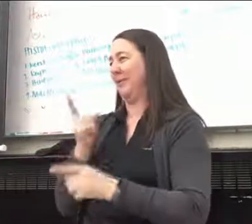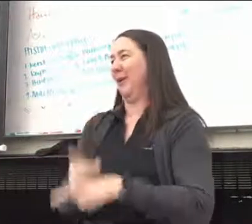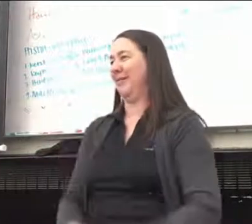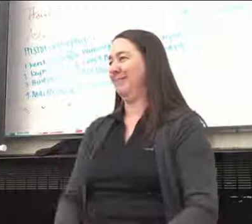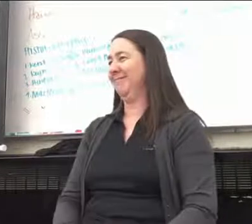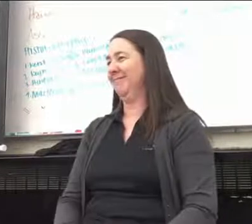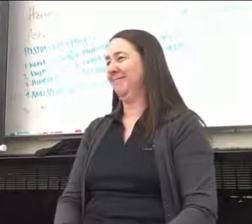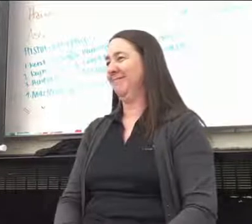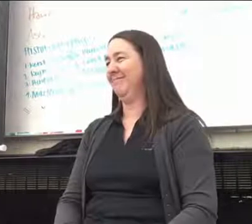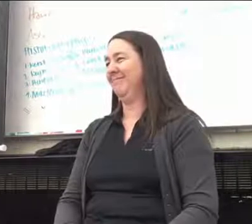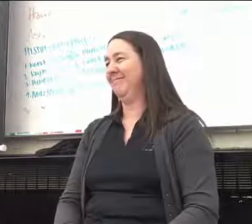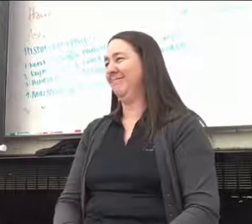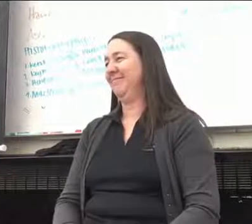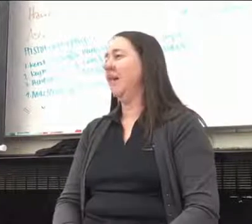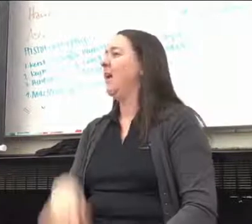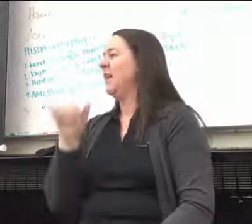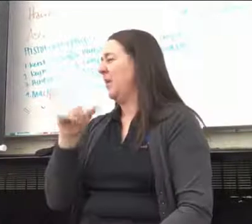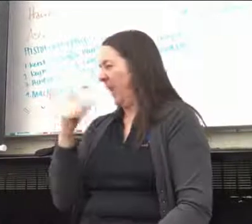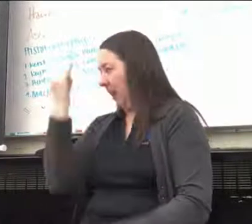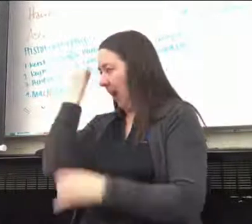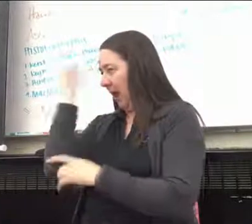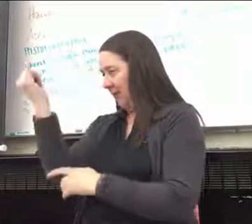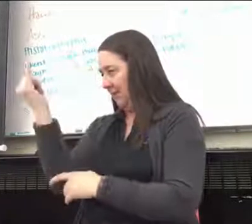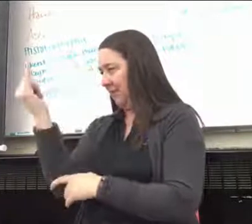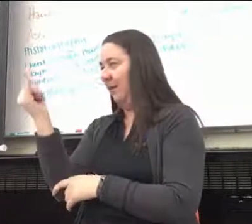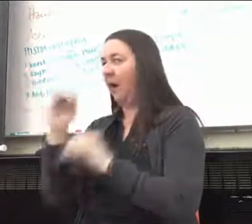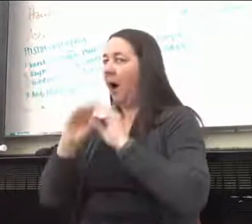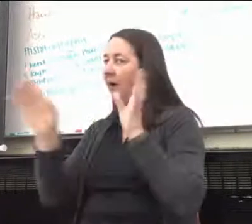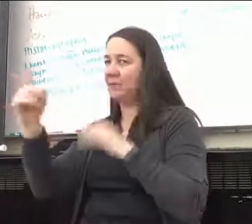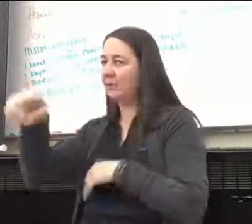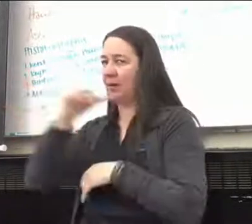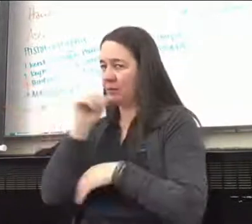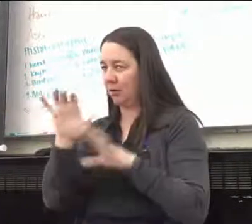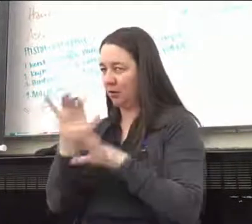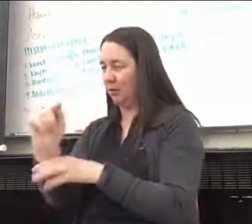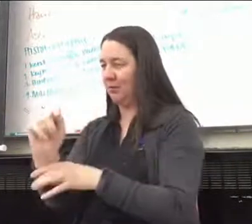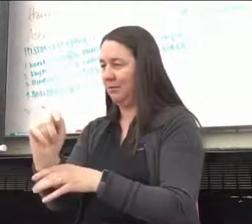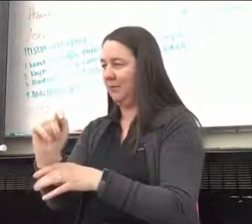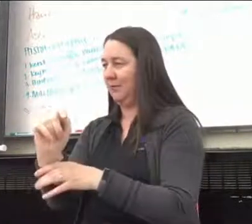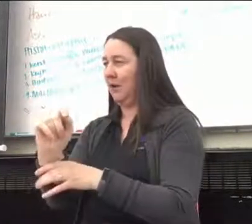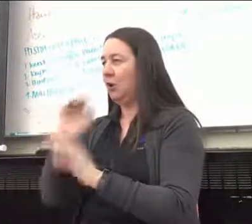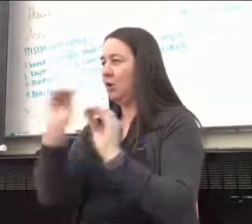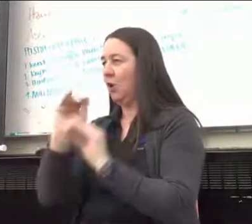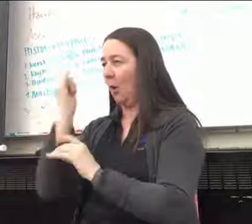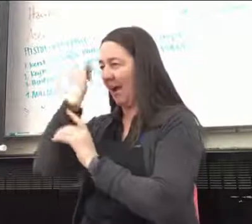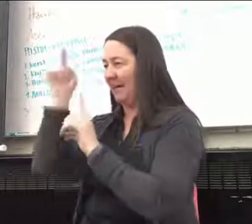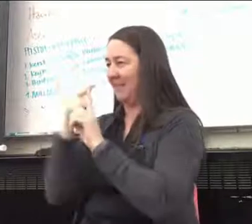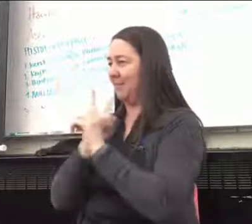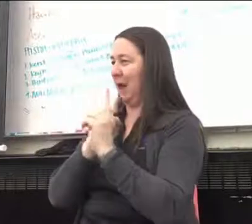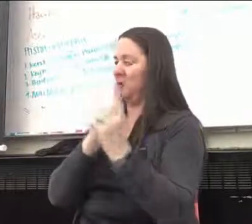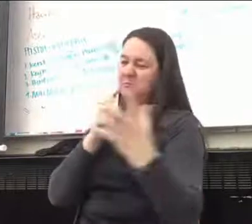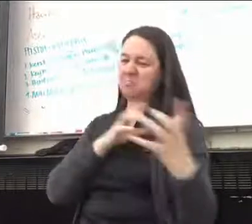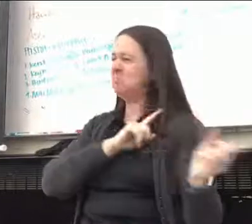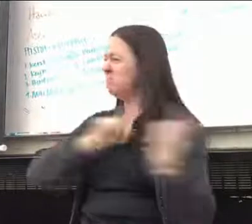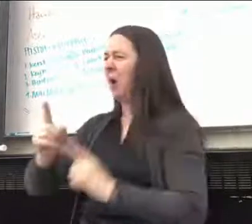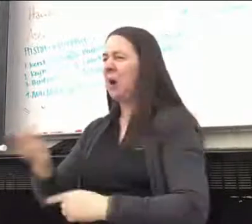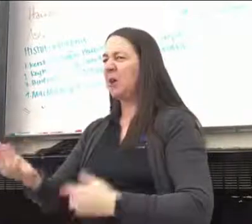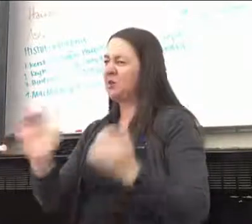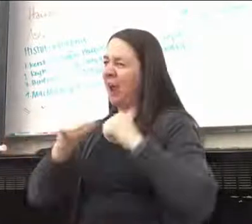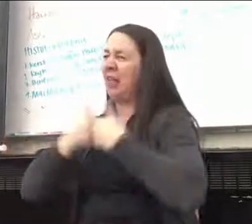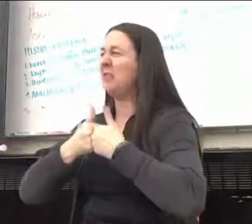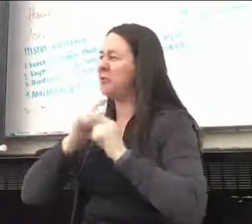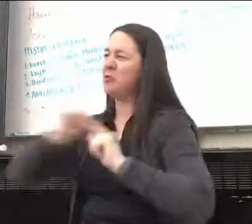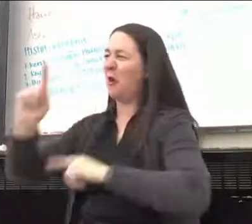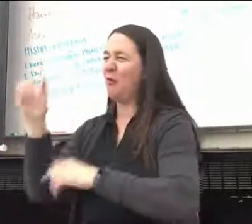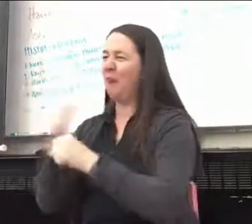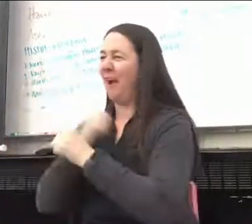Now, this idea, which again, you're not going to do any, so don't get ideas to go out to the flagpole. Bad. Okay? But this idea is